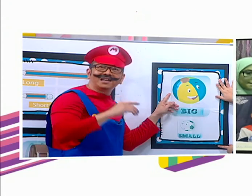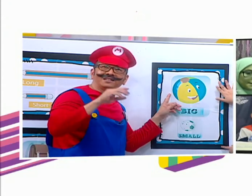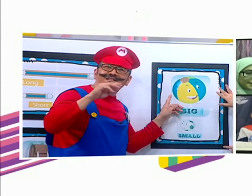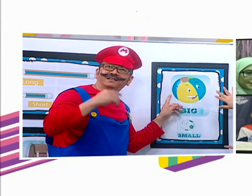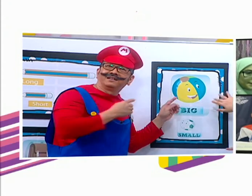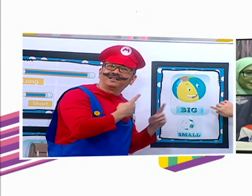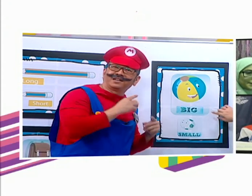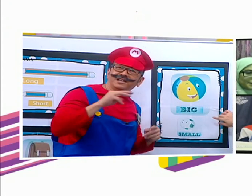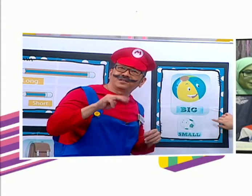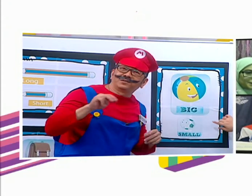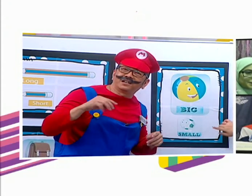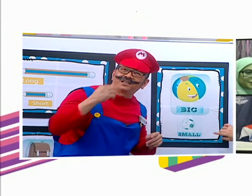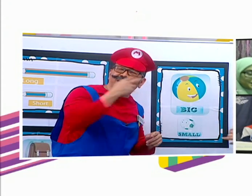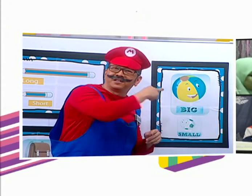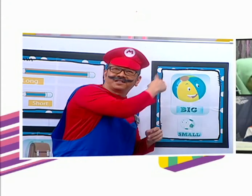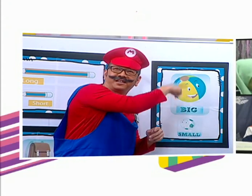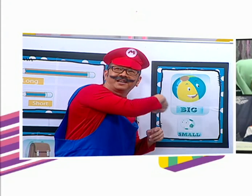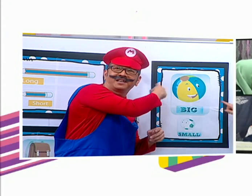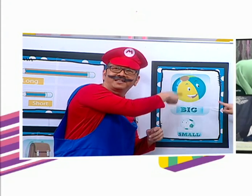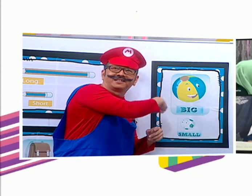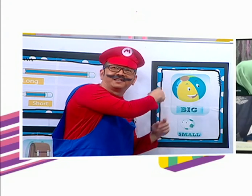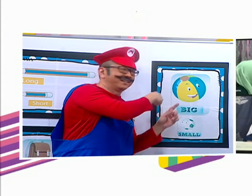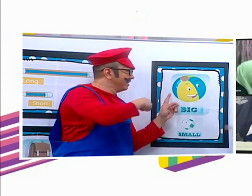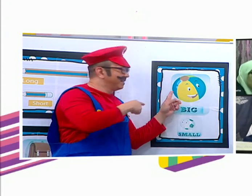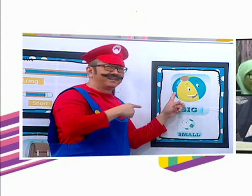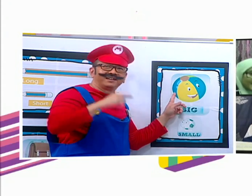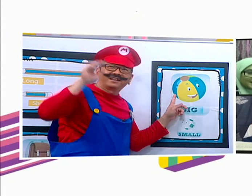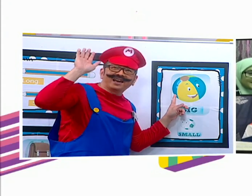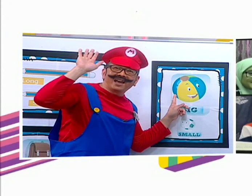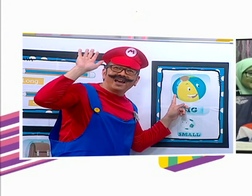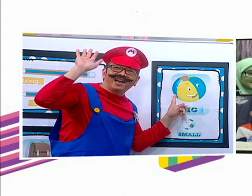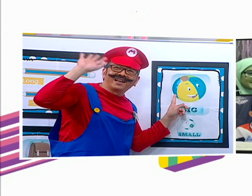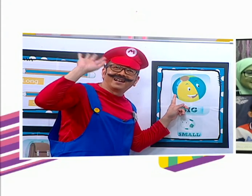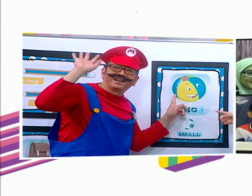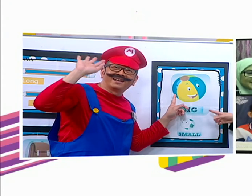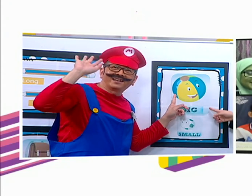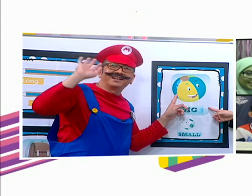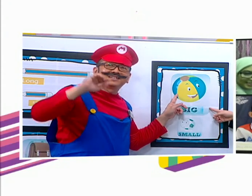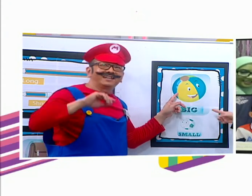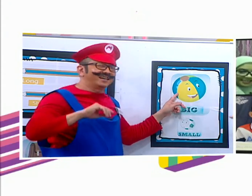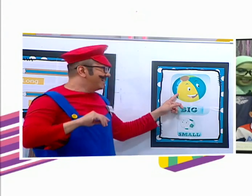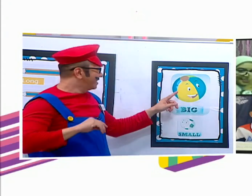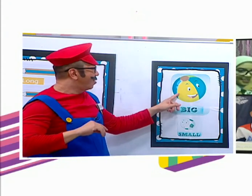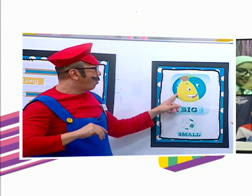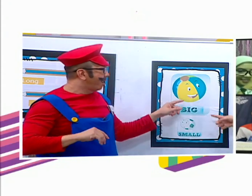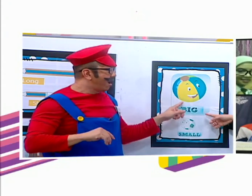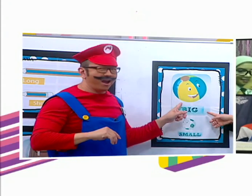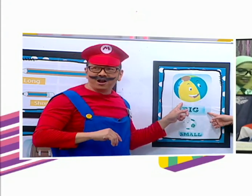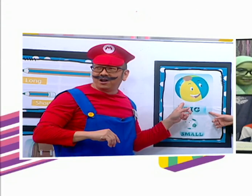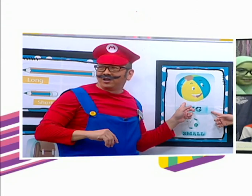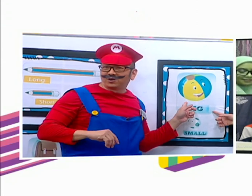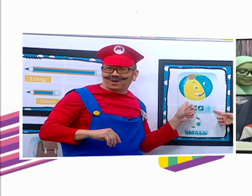Okay. Dear student, can you see this? Okay. Can you see this?